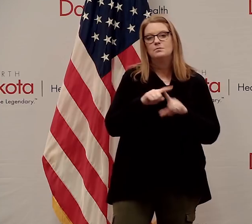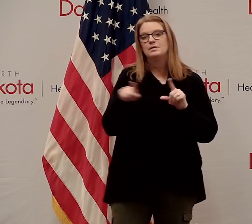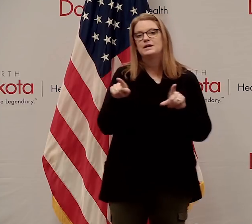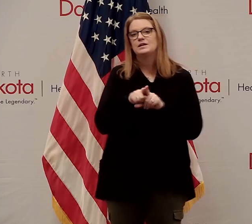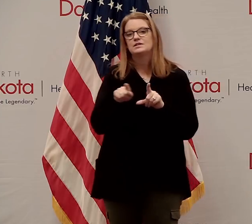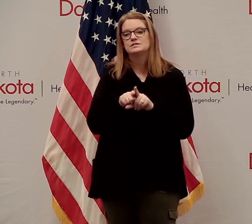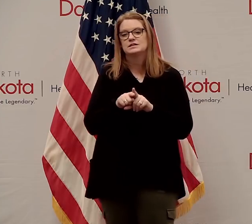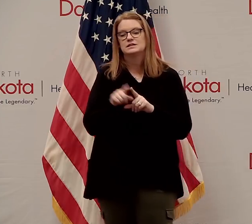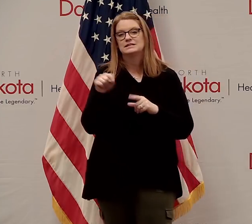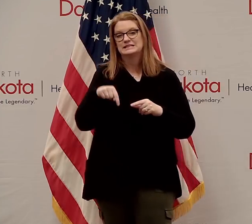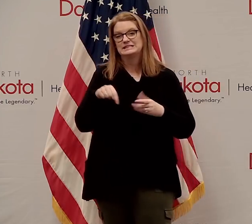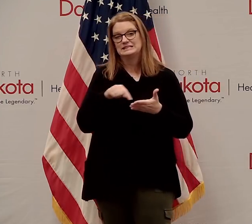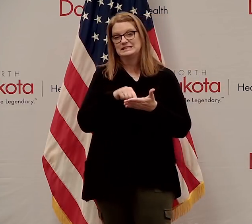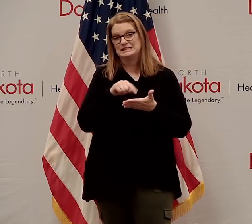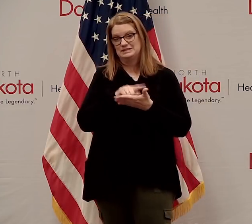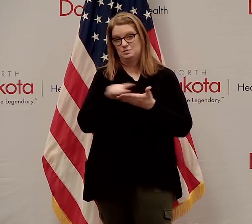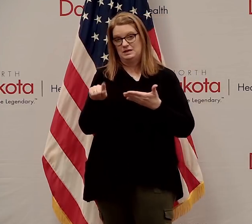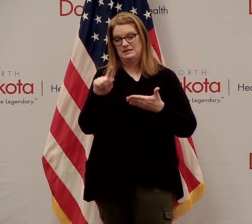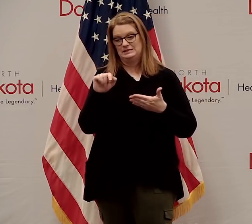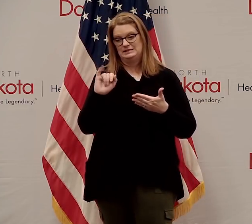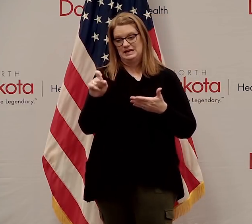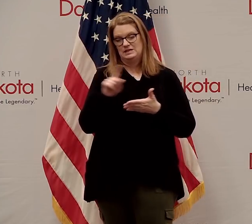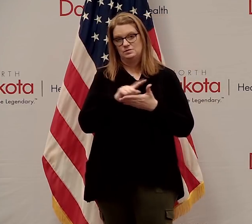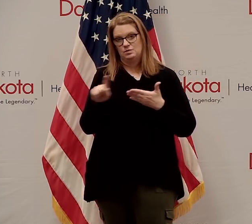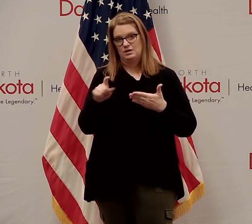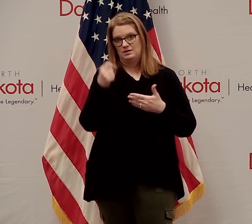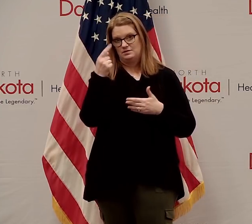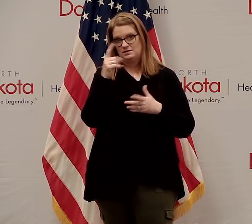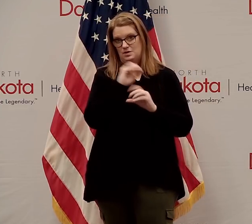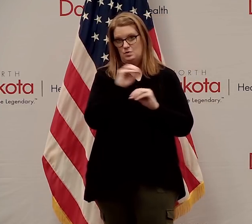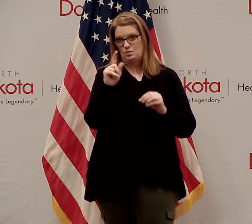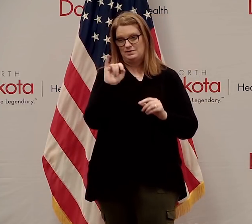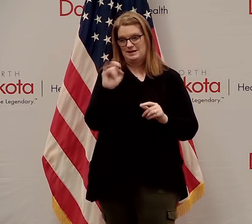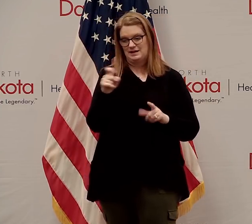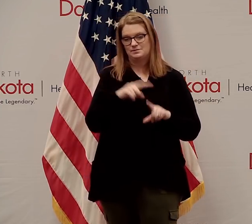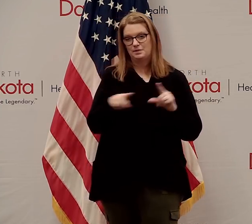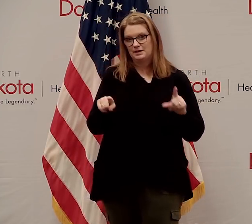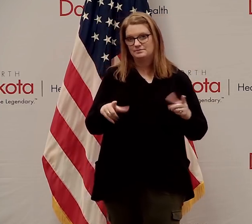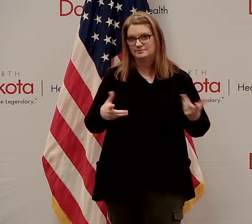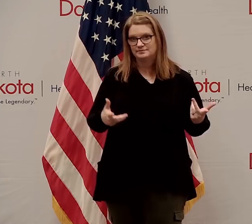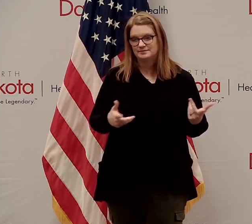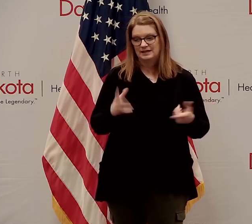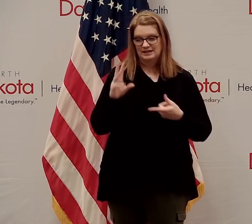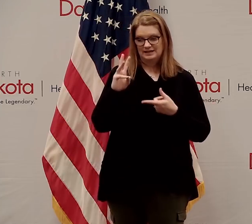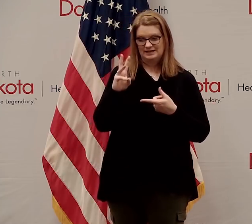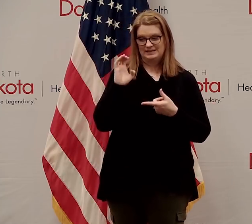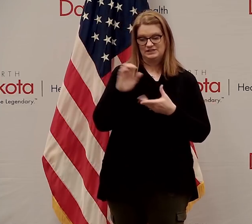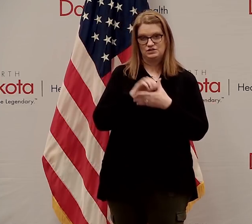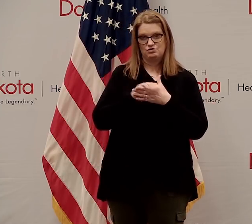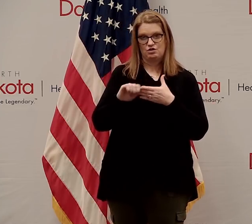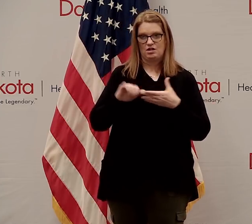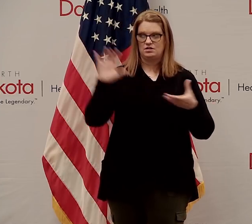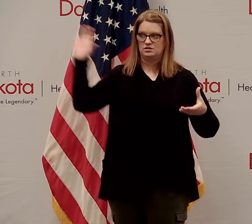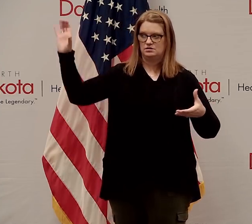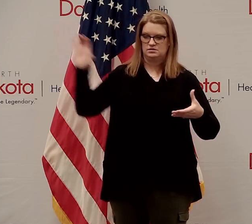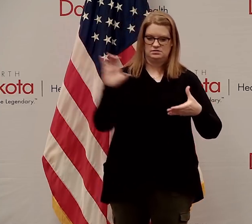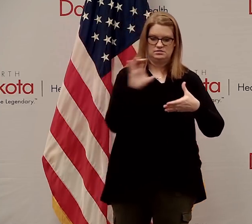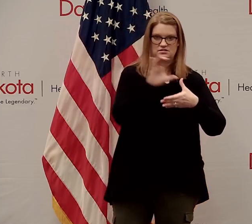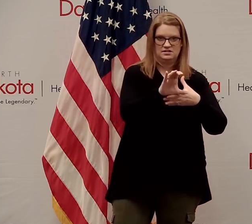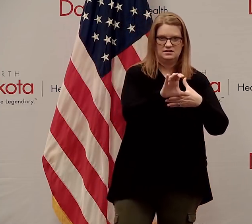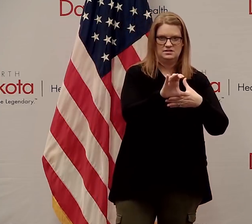said this was tax week and we didn't have to pay taxes, but it turns out that $600 payment is